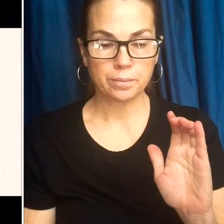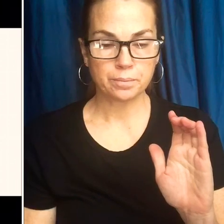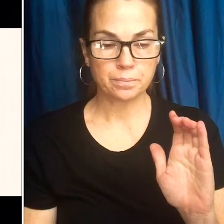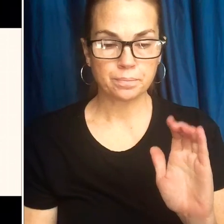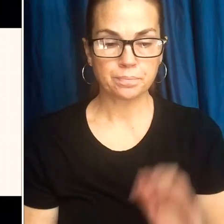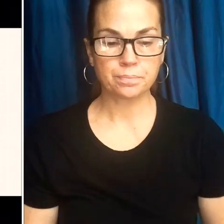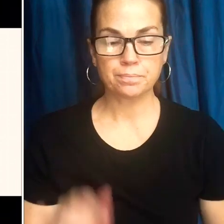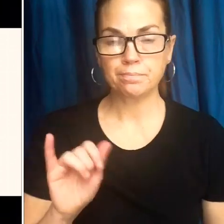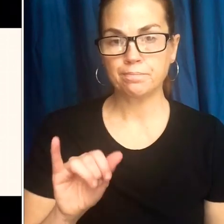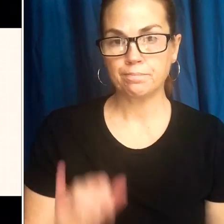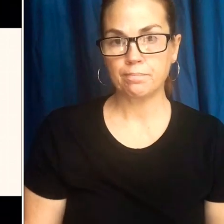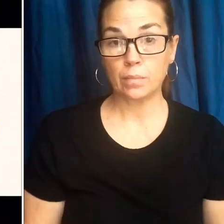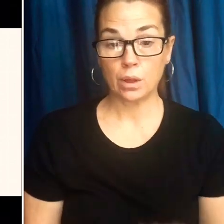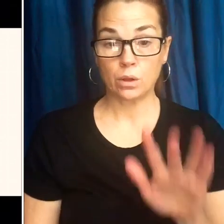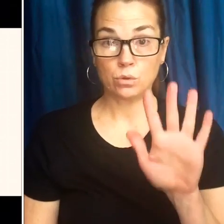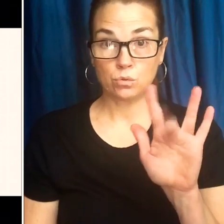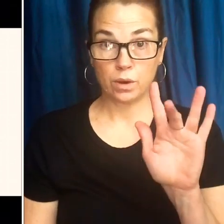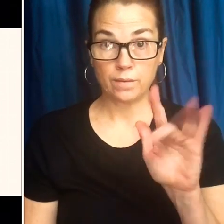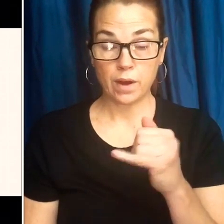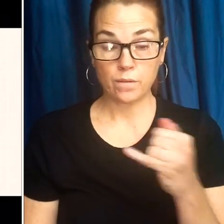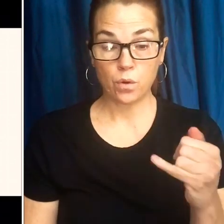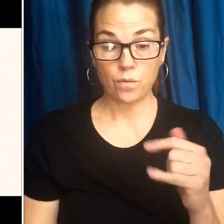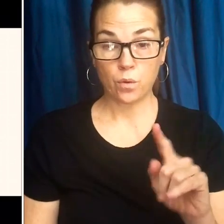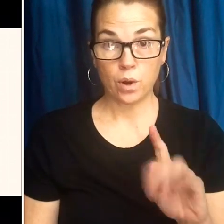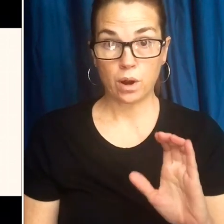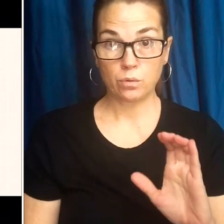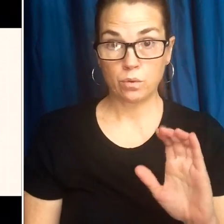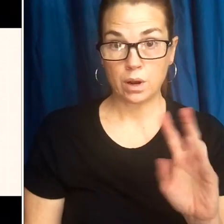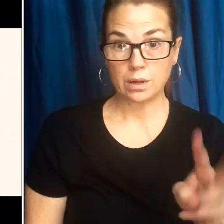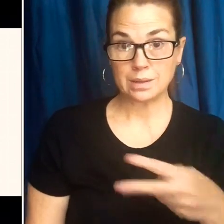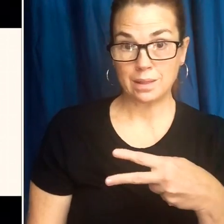wanted to order them on a number line,